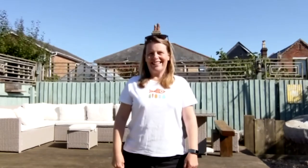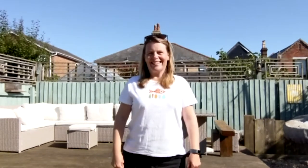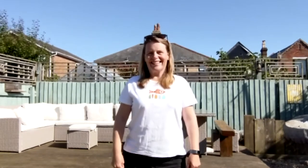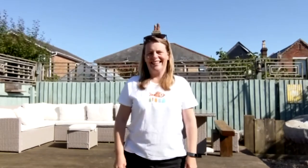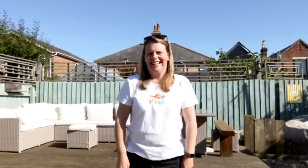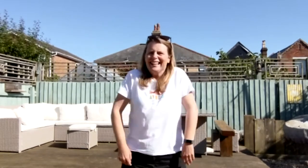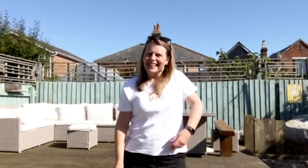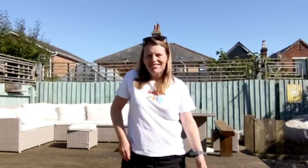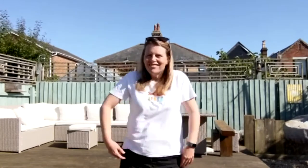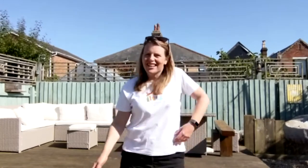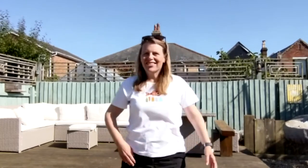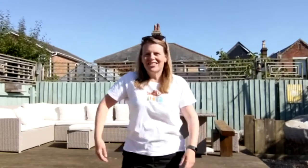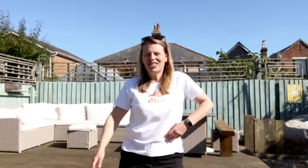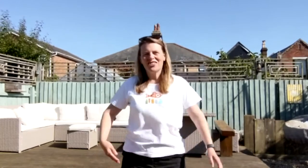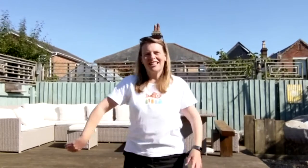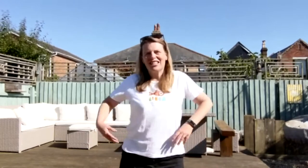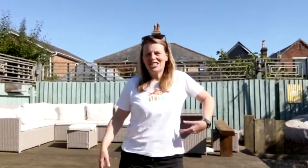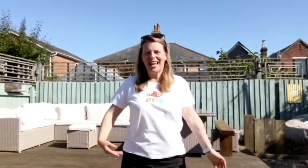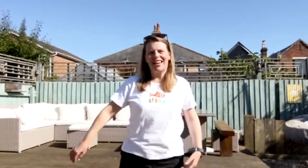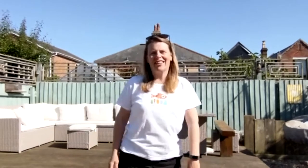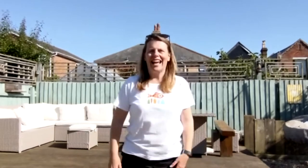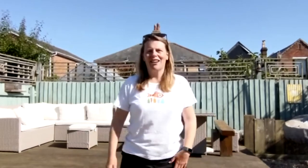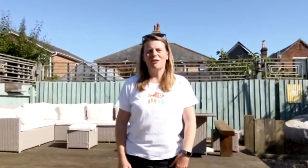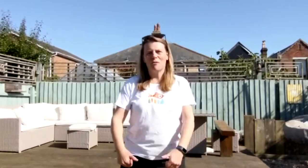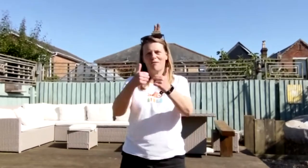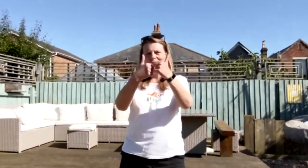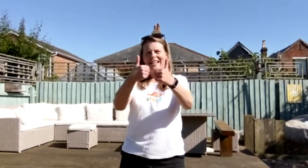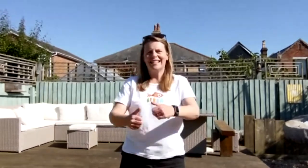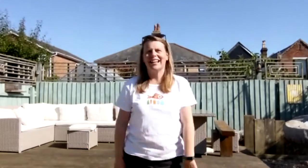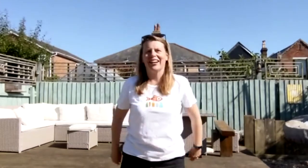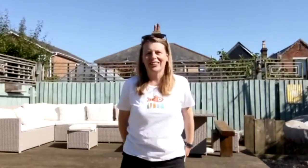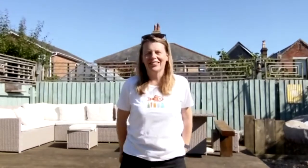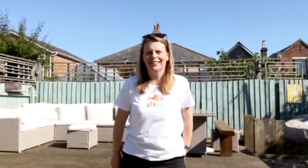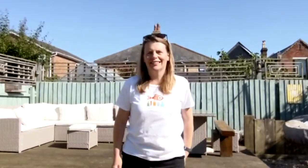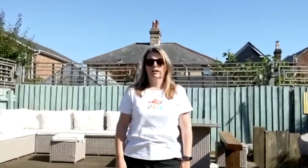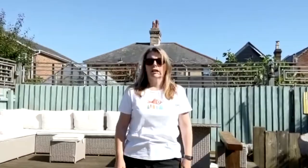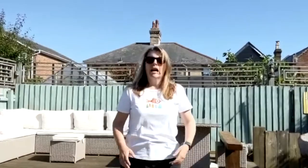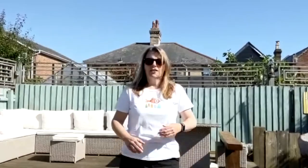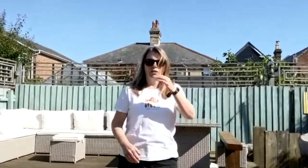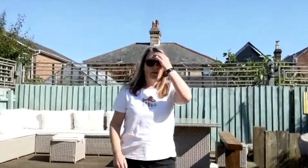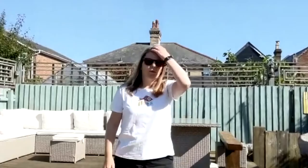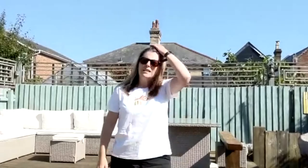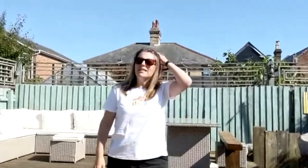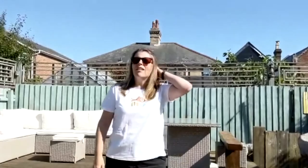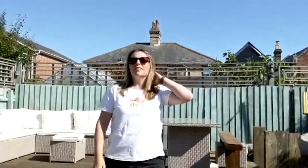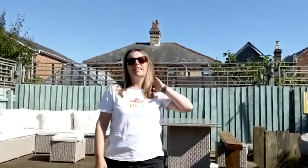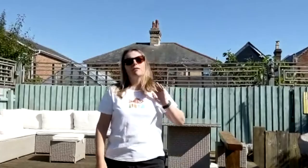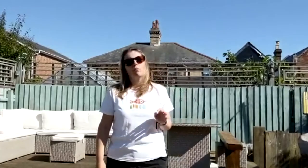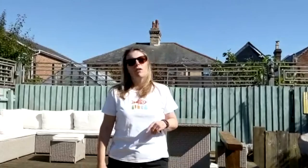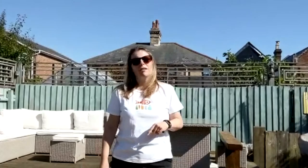face. Wriggle those shoulders, shake everything out. We're ready to go. So I thought we'd start today with one that